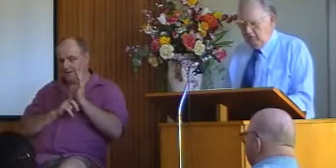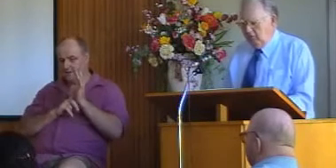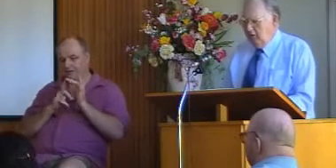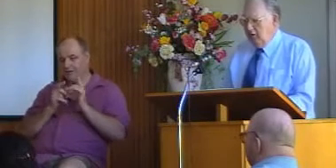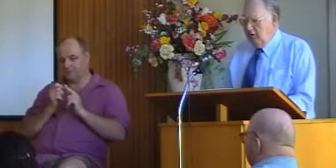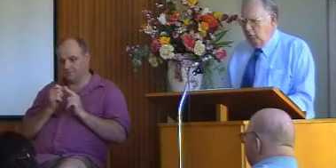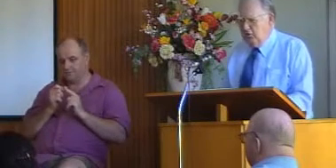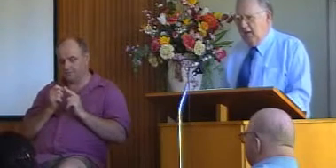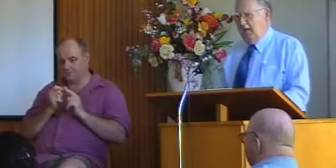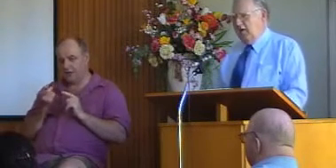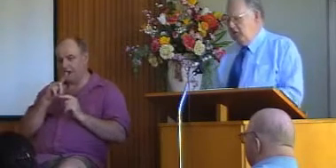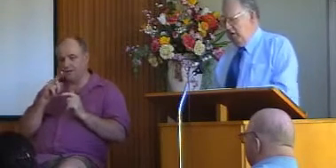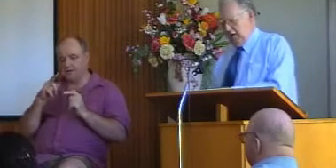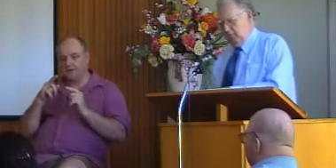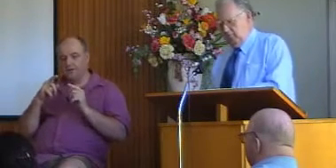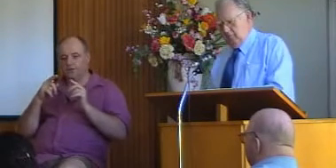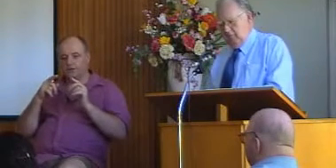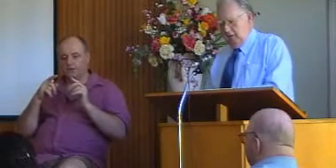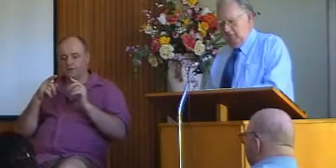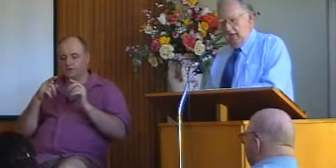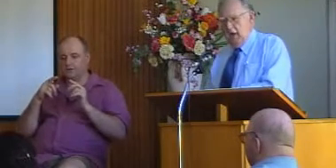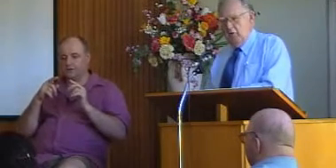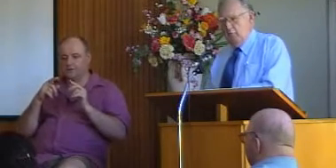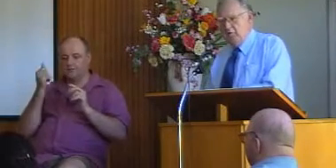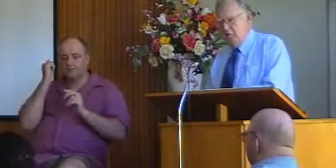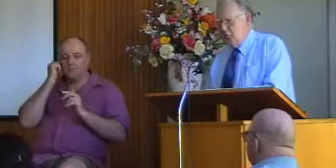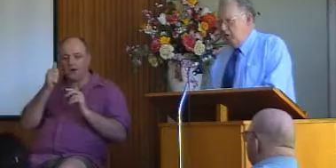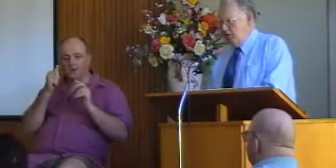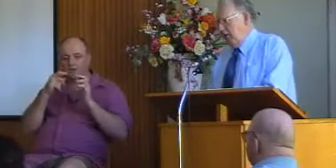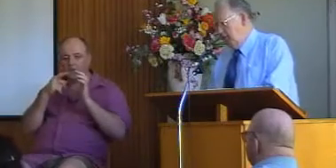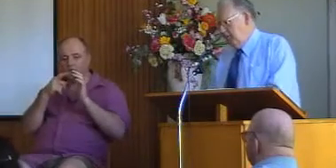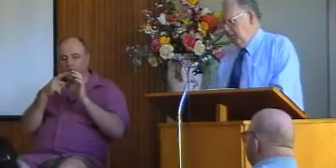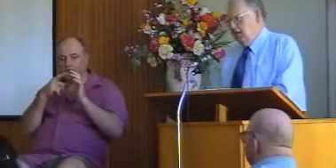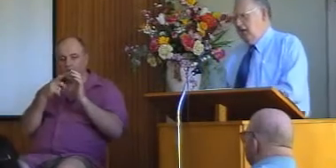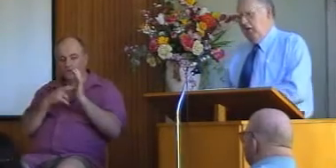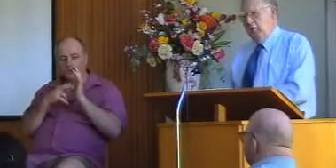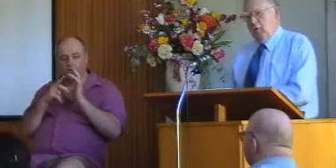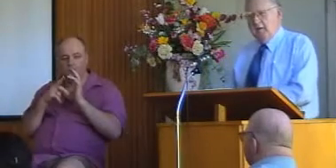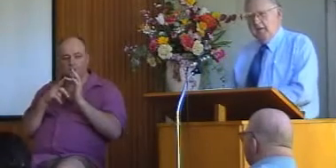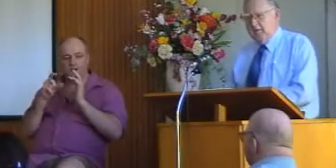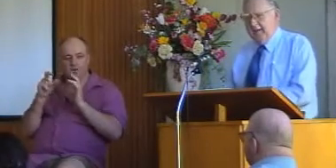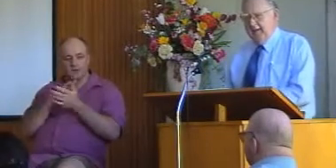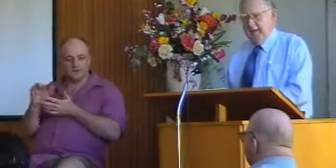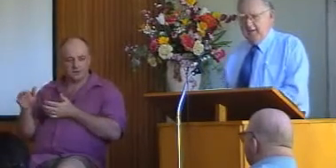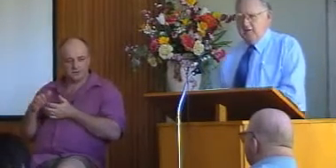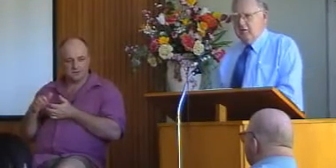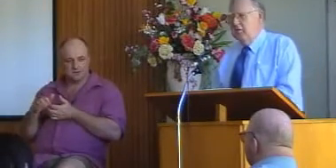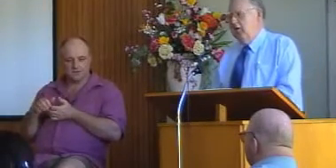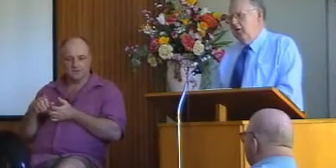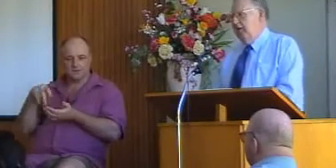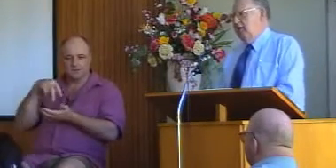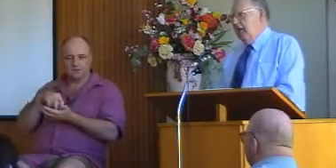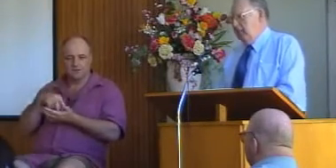eunuch who was standing in a chariot, a fellow who was the treasurer of the Queen